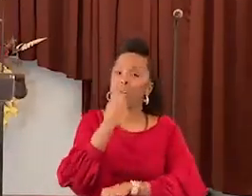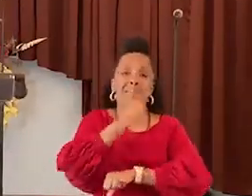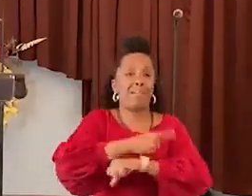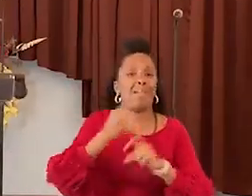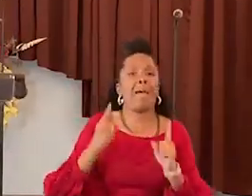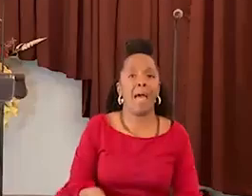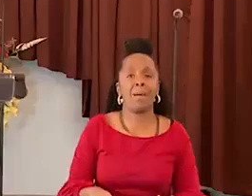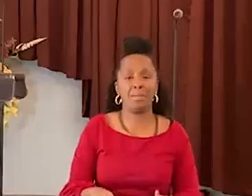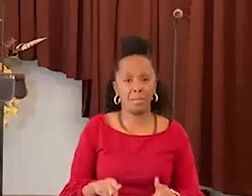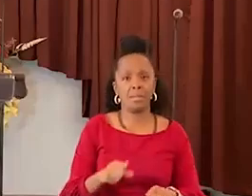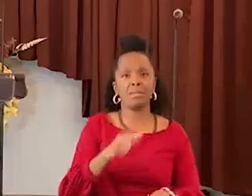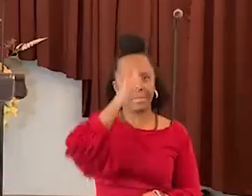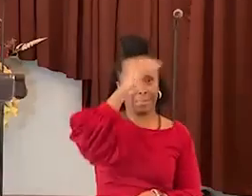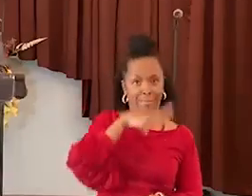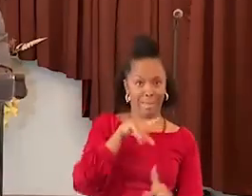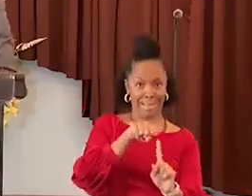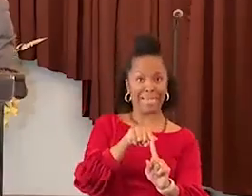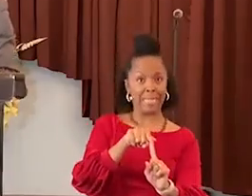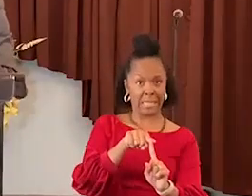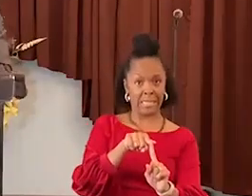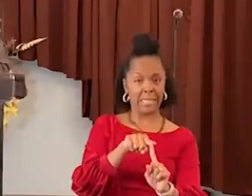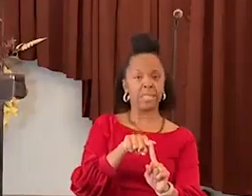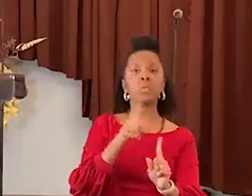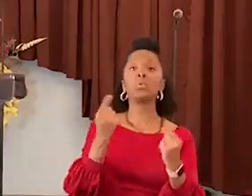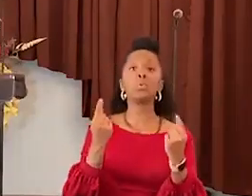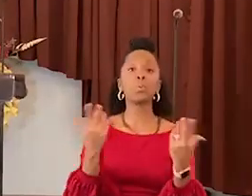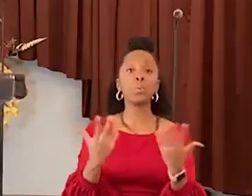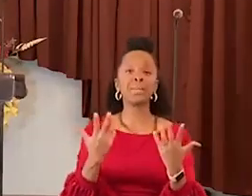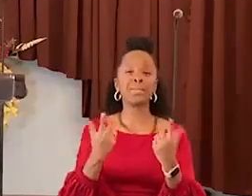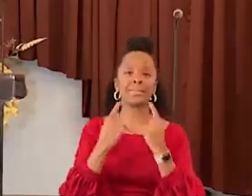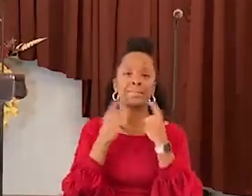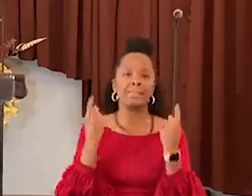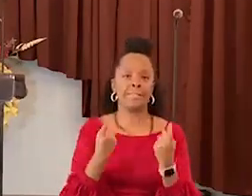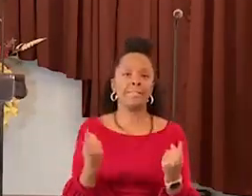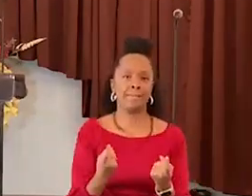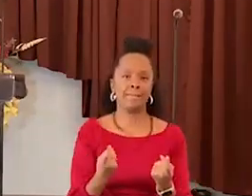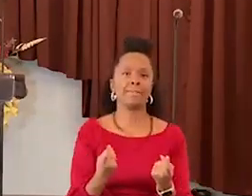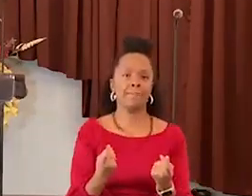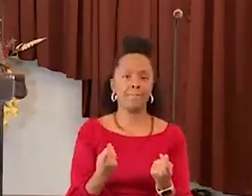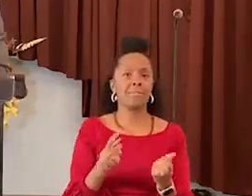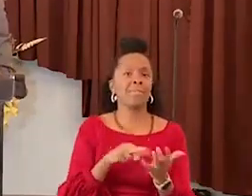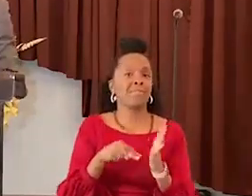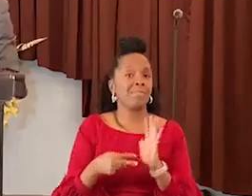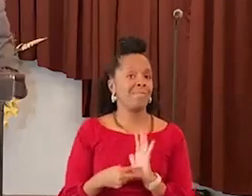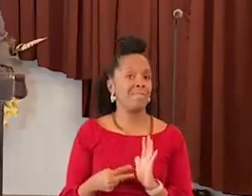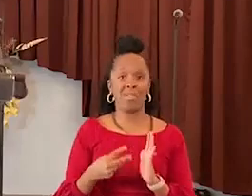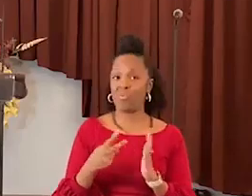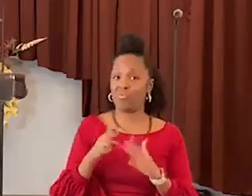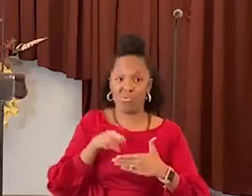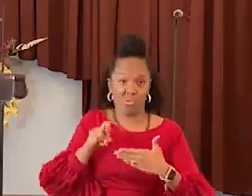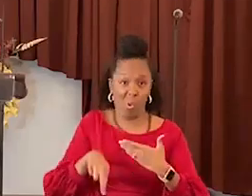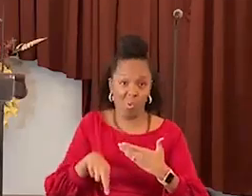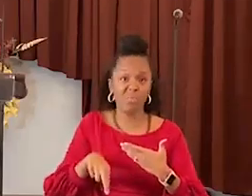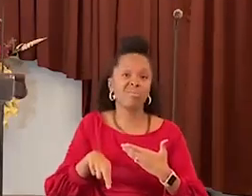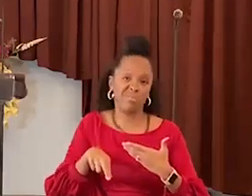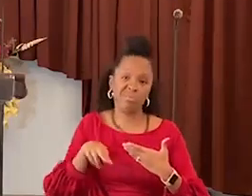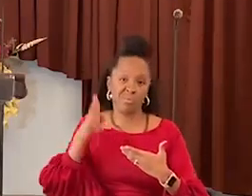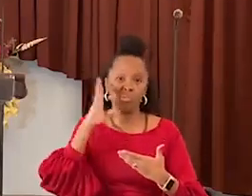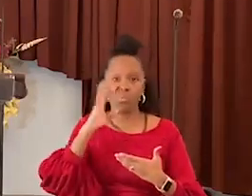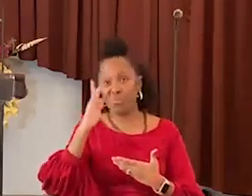Is now doomed to die. Man had now succumbed to the trauma of sin and